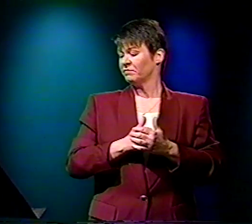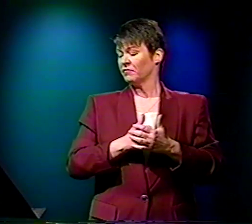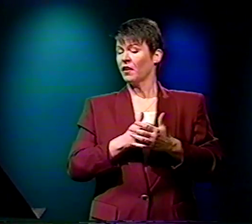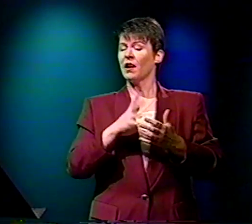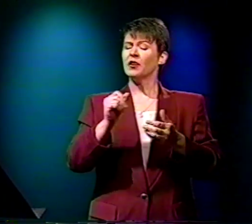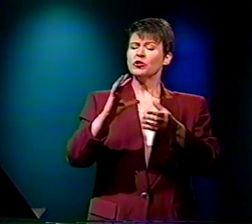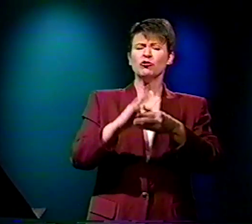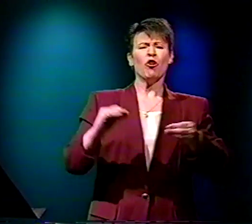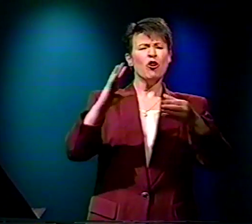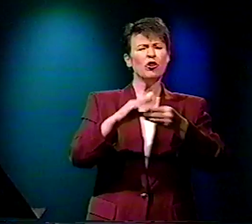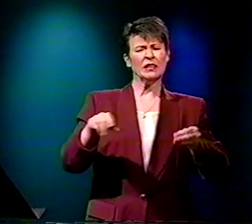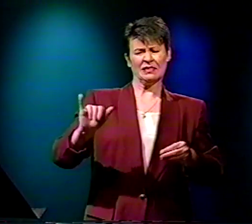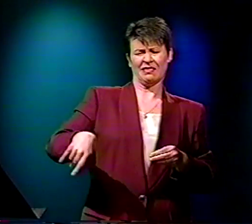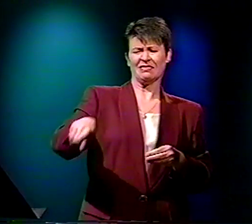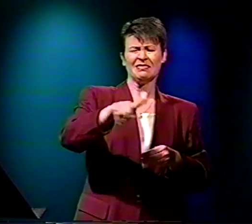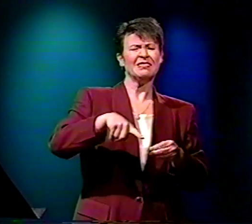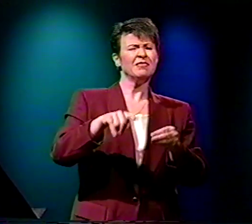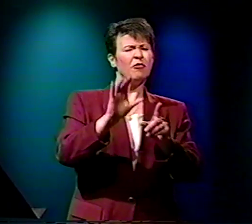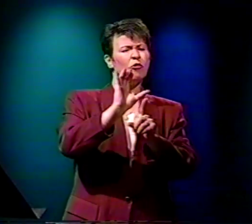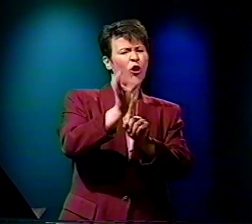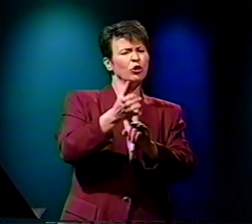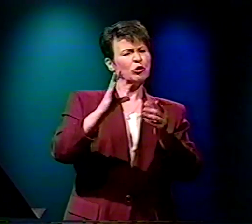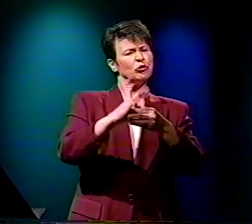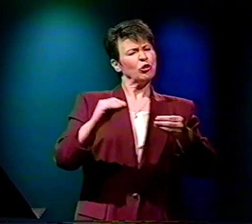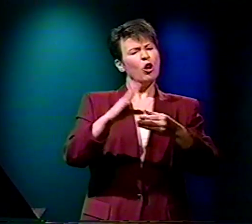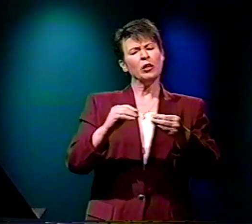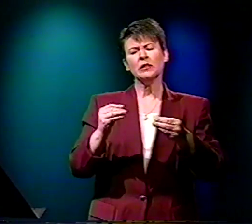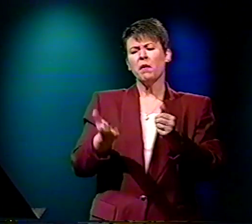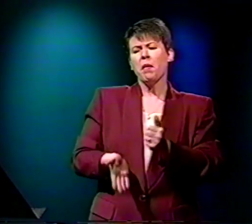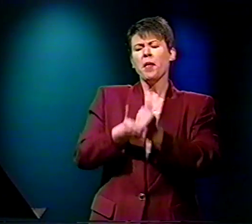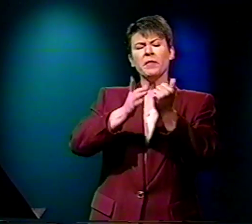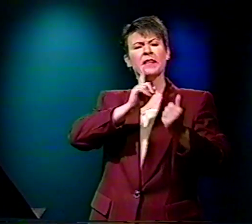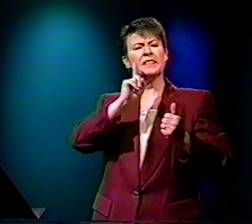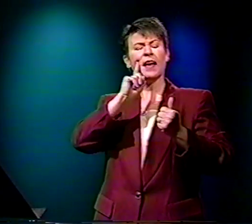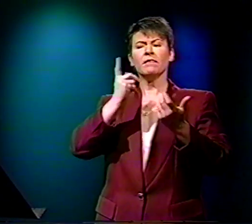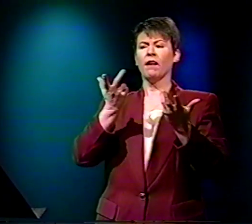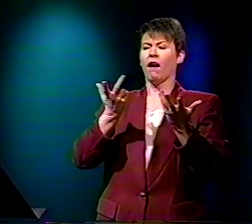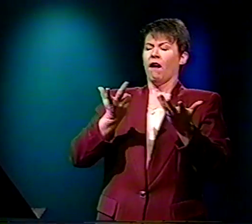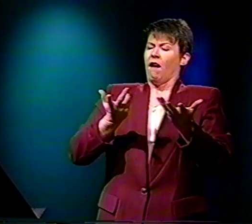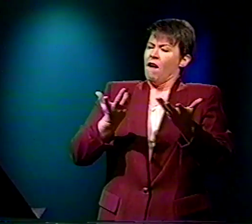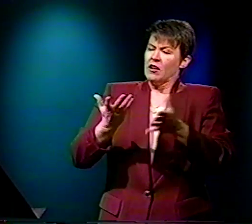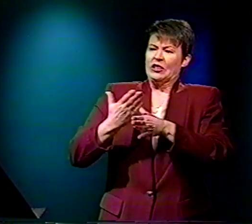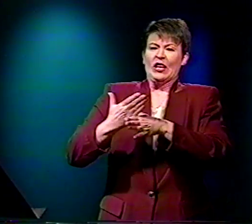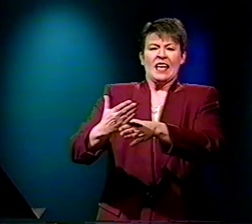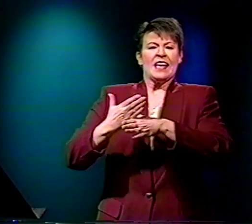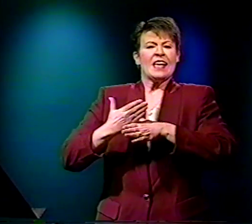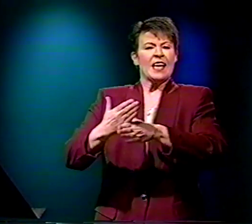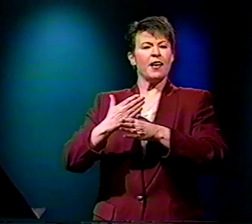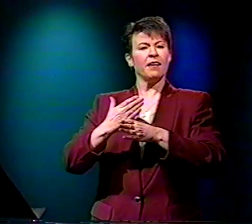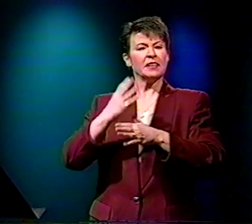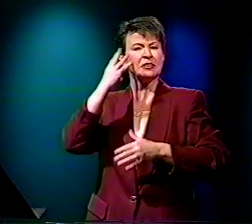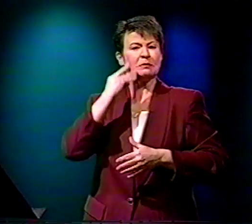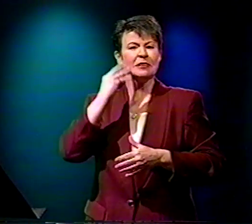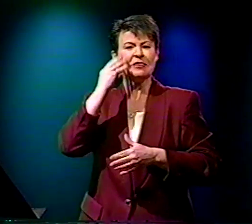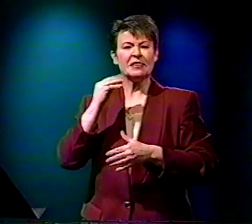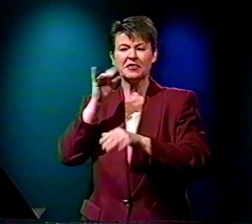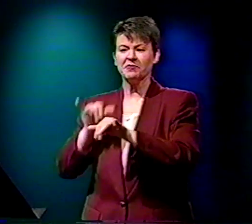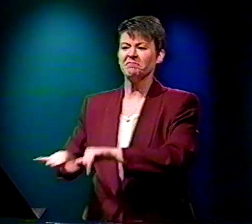Oppression issues are addressed. This story is really a cultural story that helps deaf people share